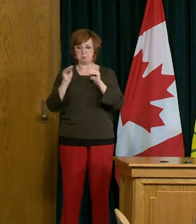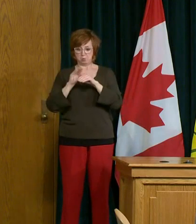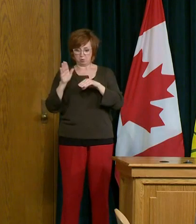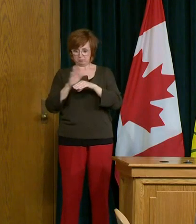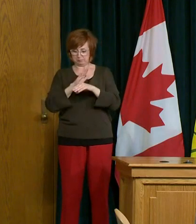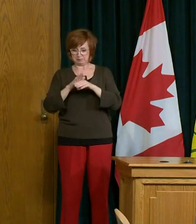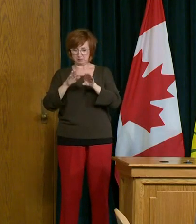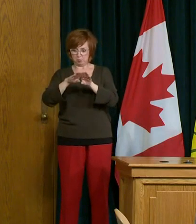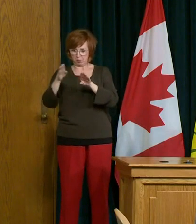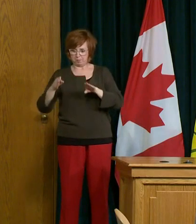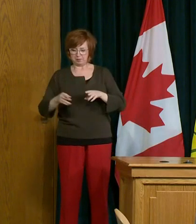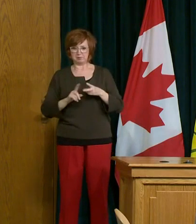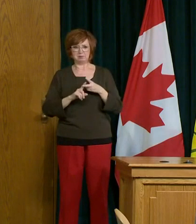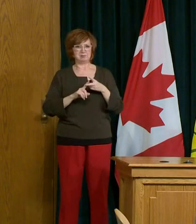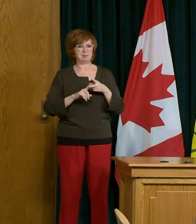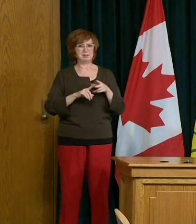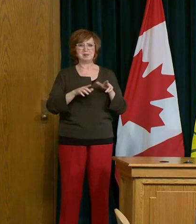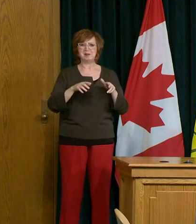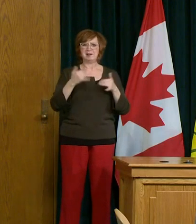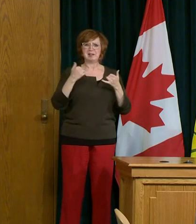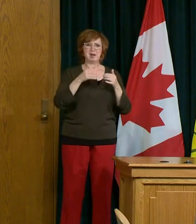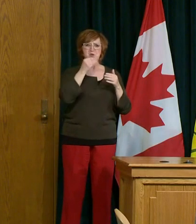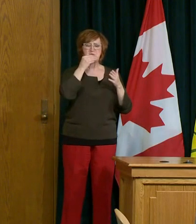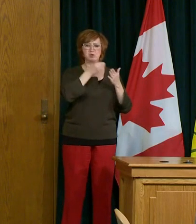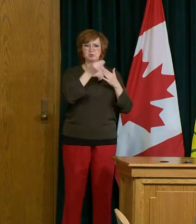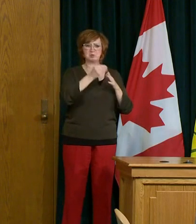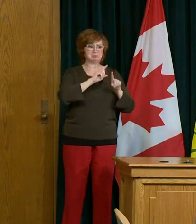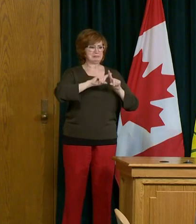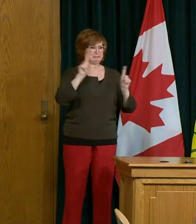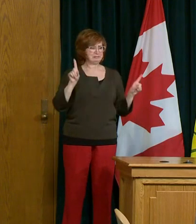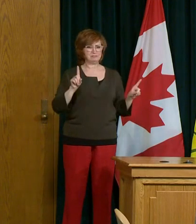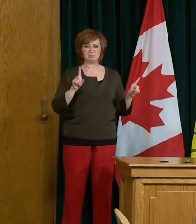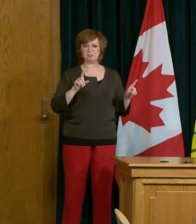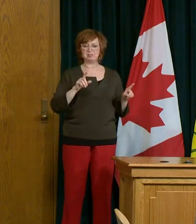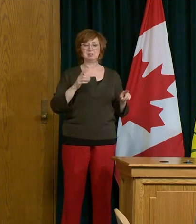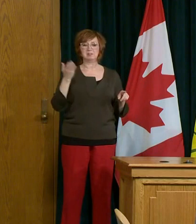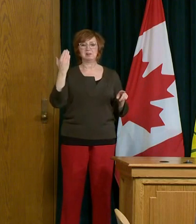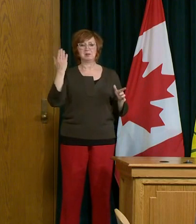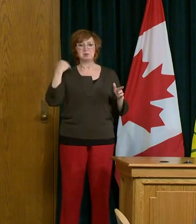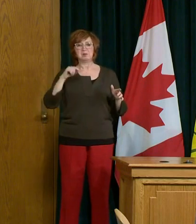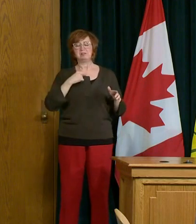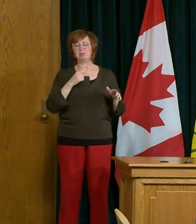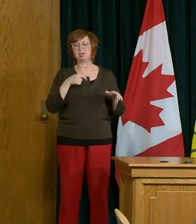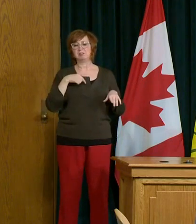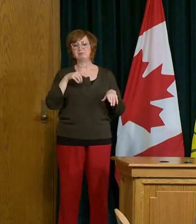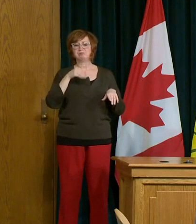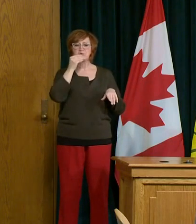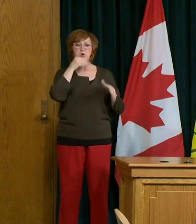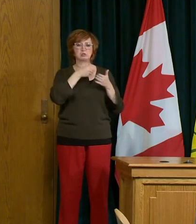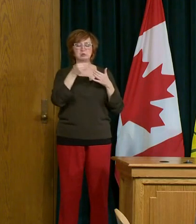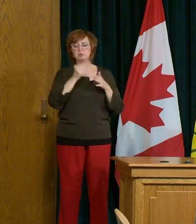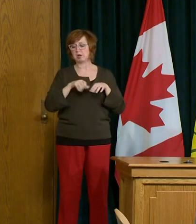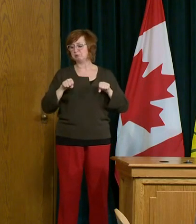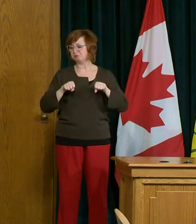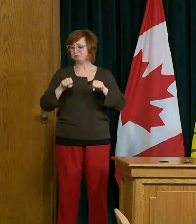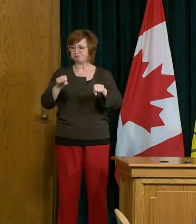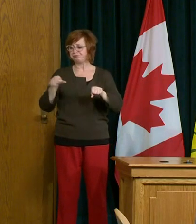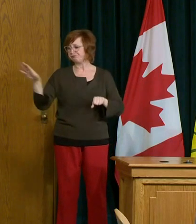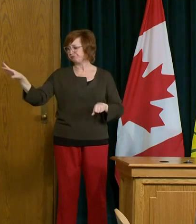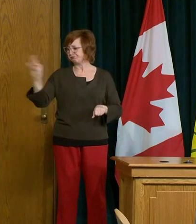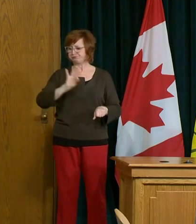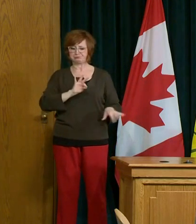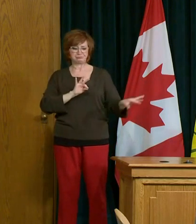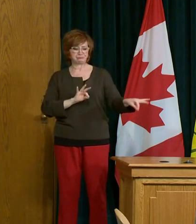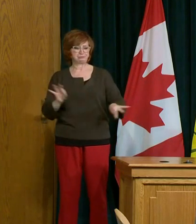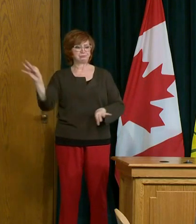grocery shopping is not the same as it was before, make a list, go and pick what you want, put it in the cart, and come